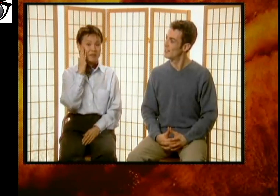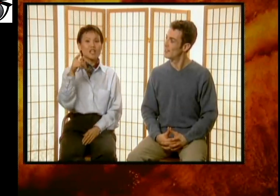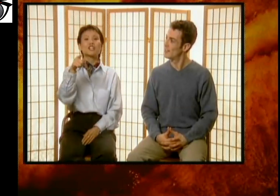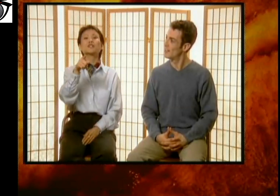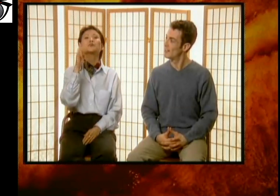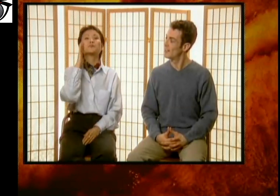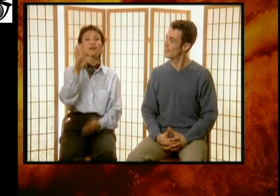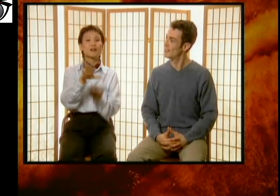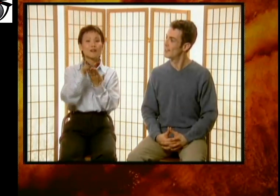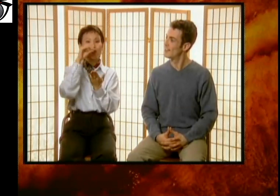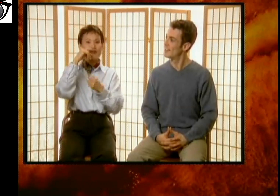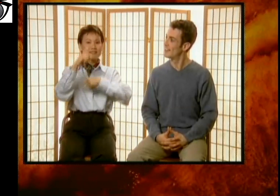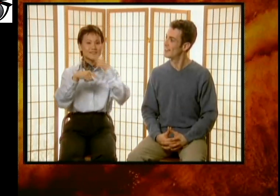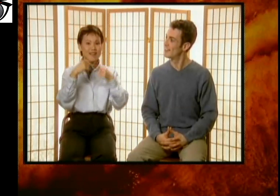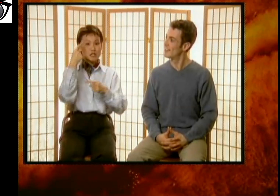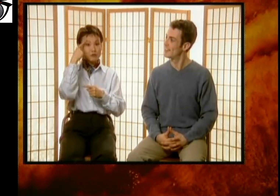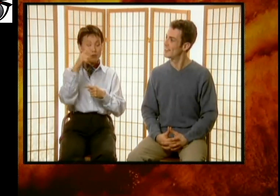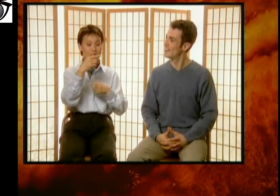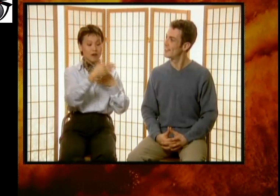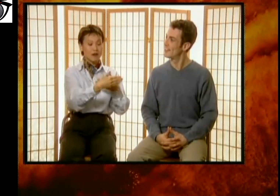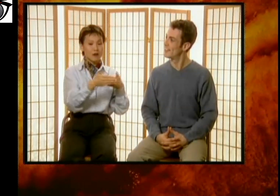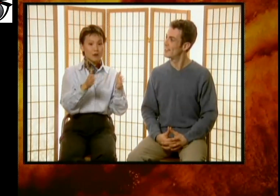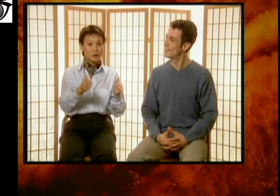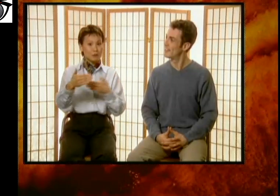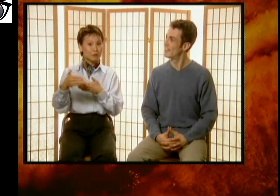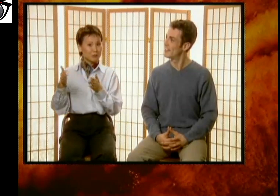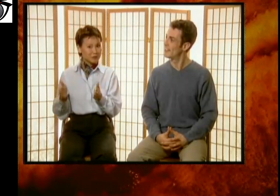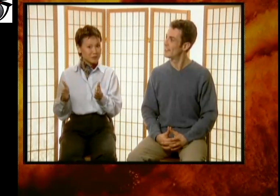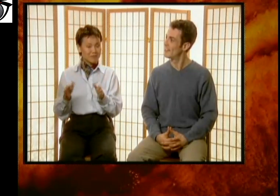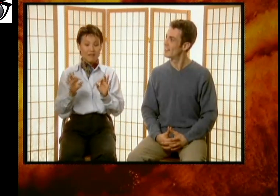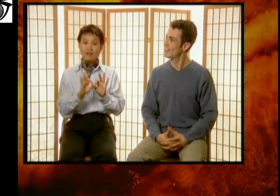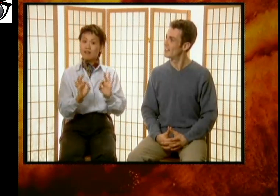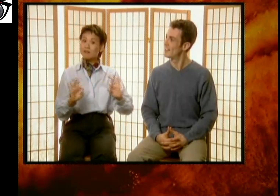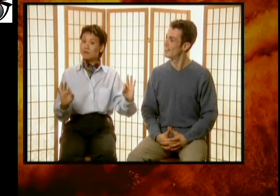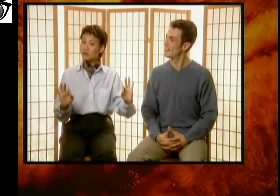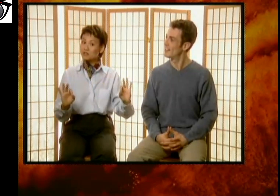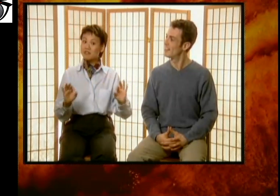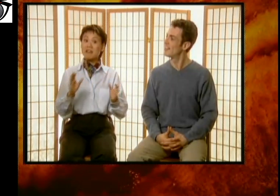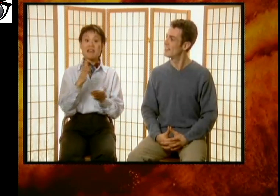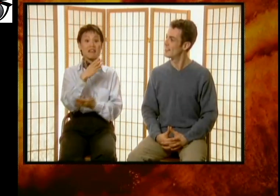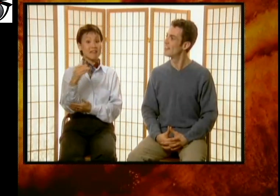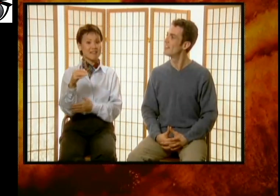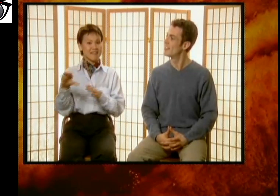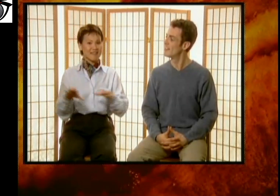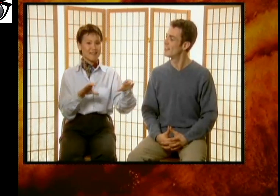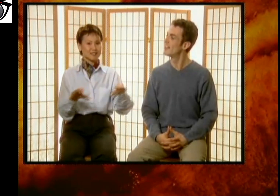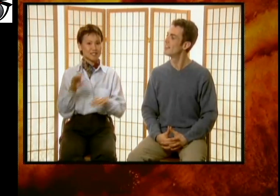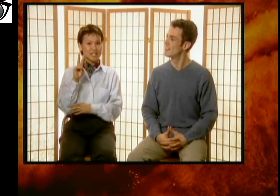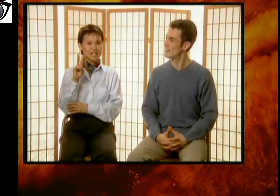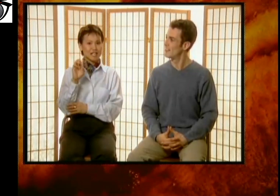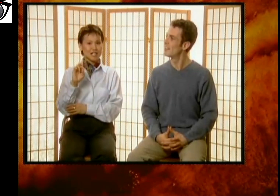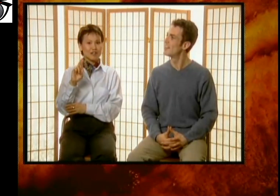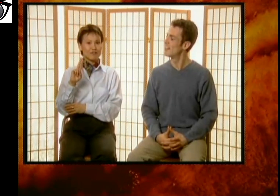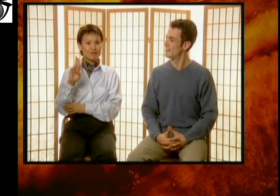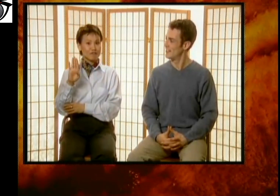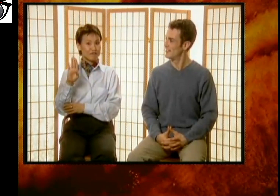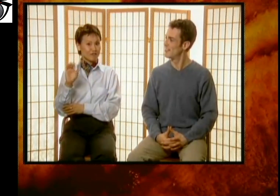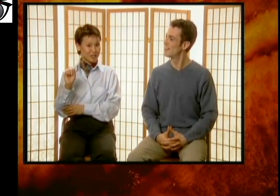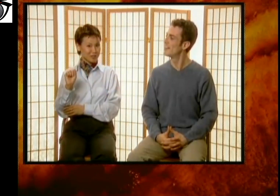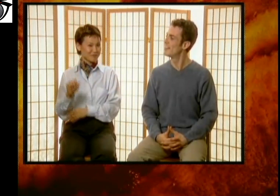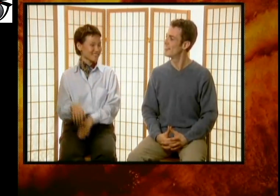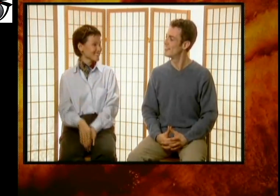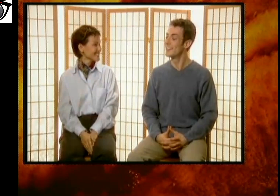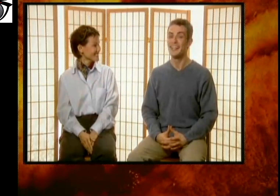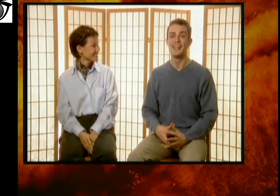home. You'll learn signs for rooms, furniture, and action verbs.